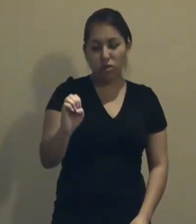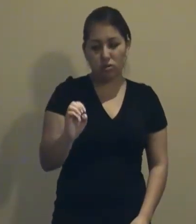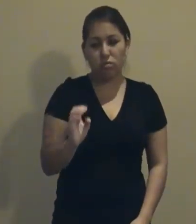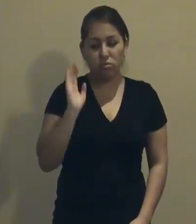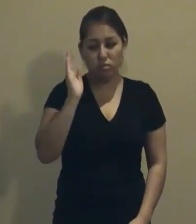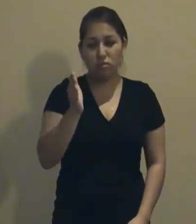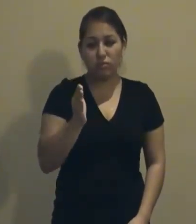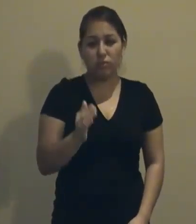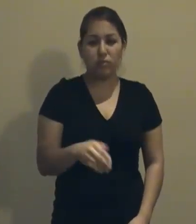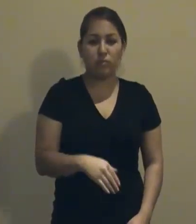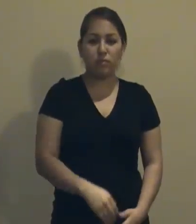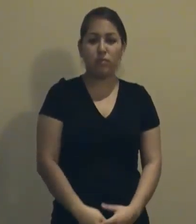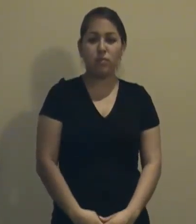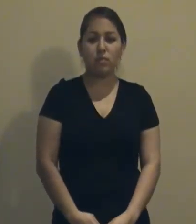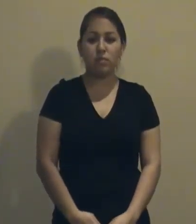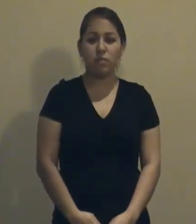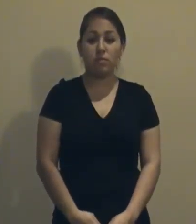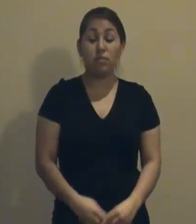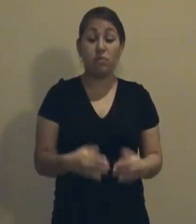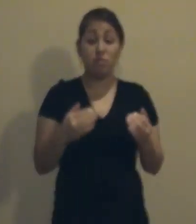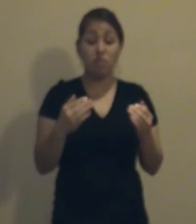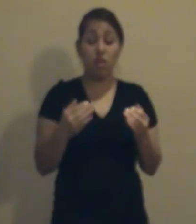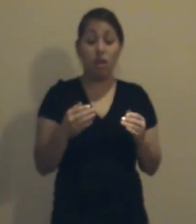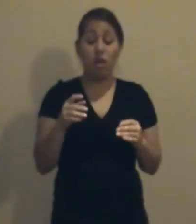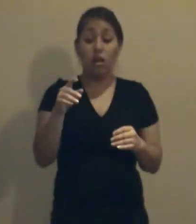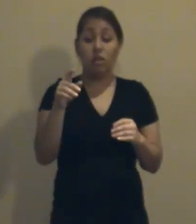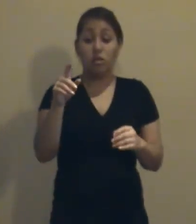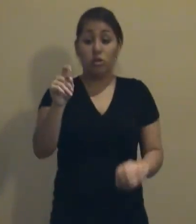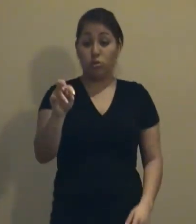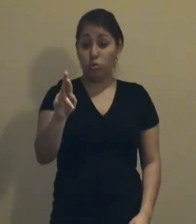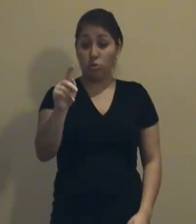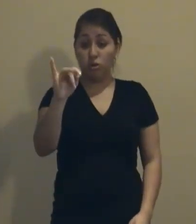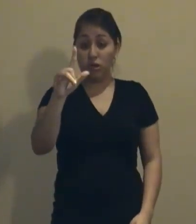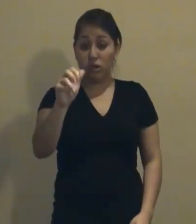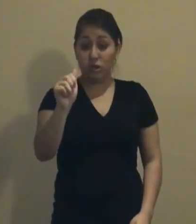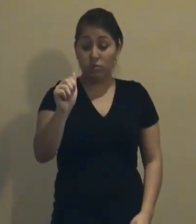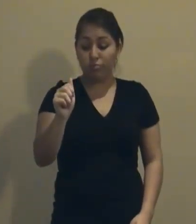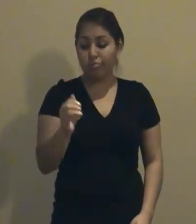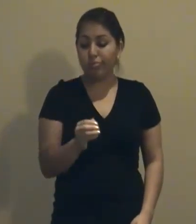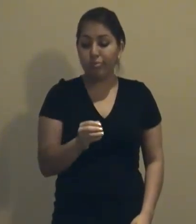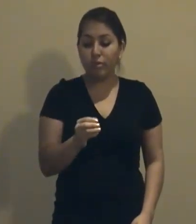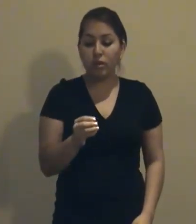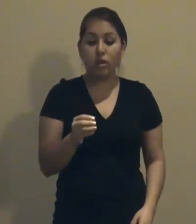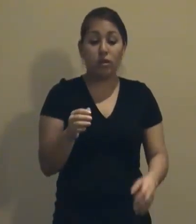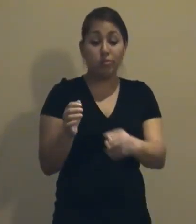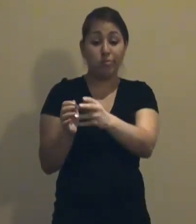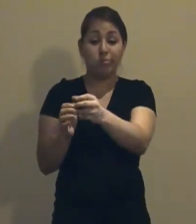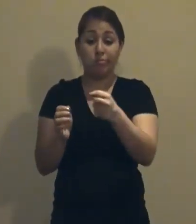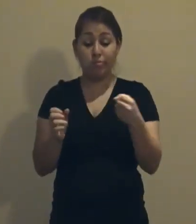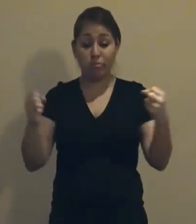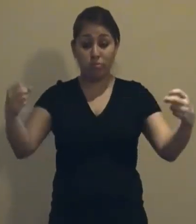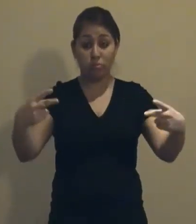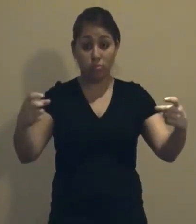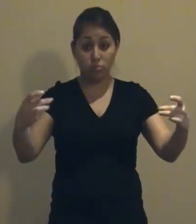You will now take the tortillas and just pop them in the microwave for a minute.